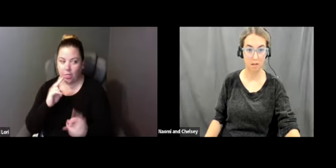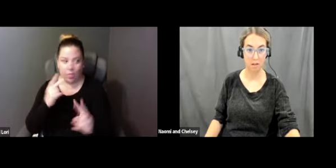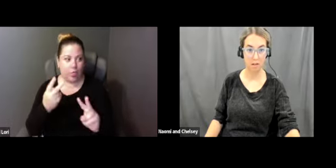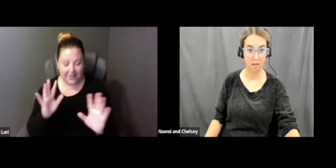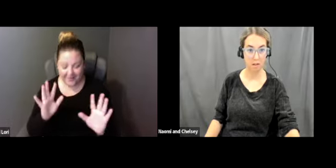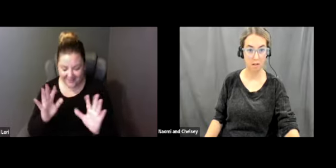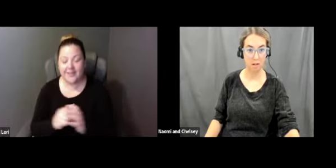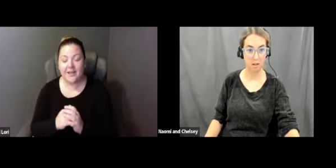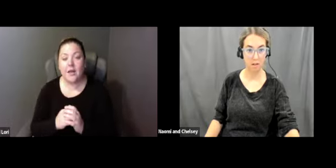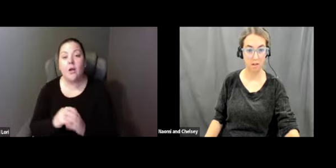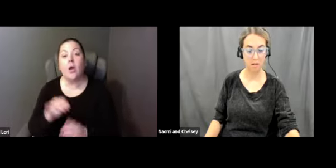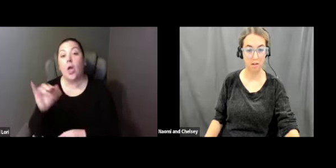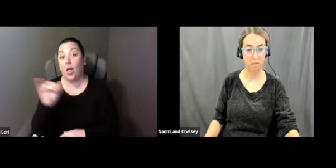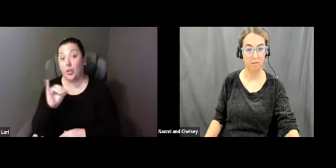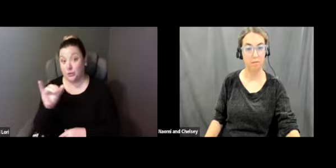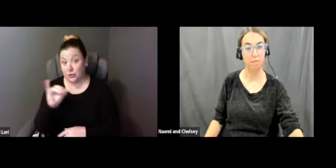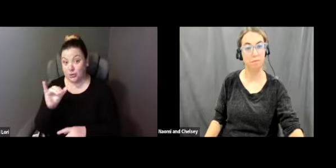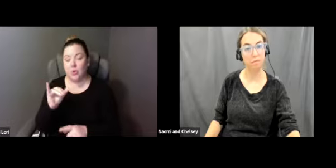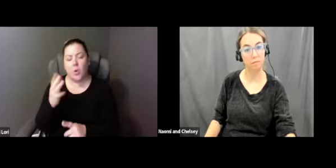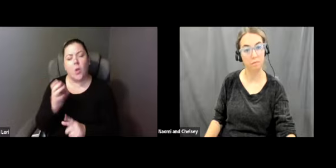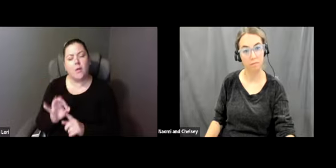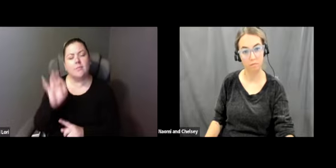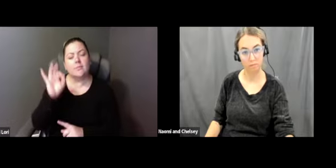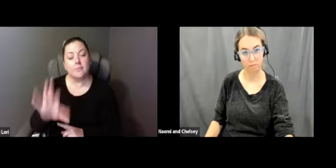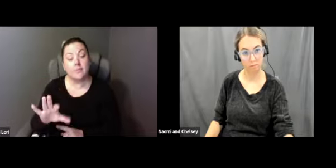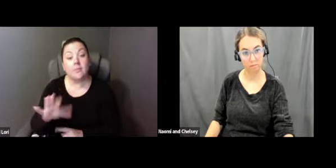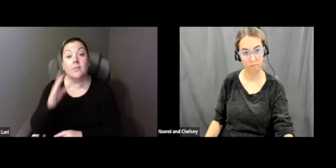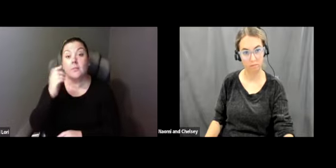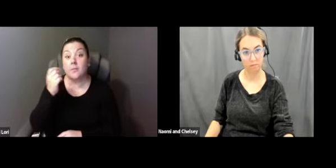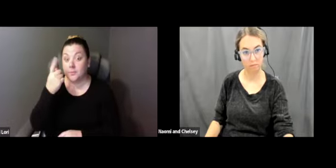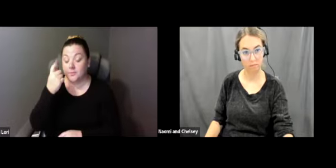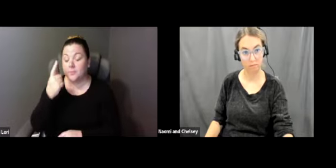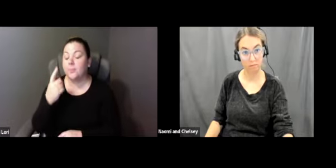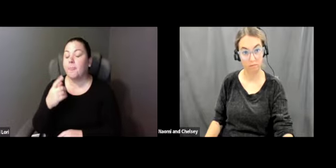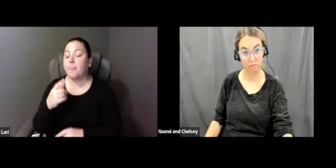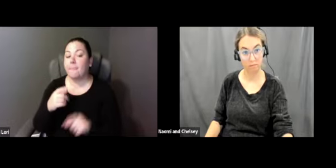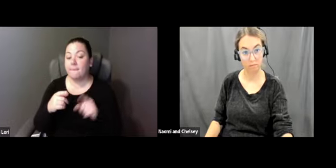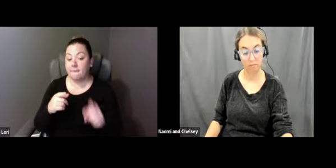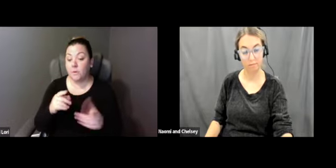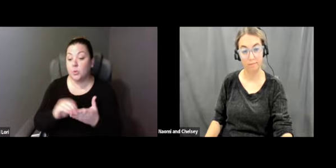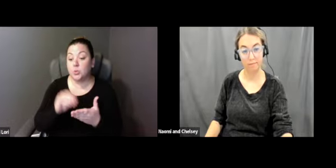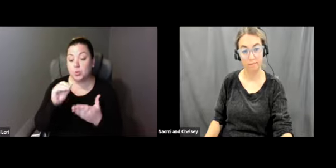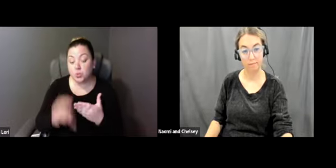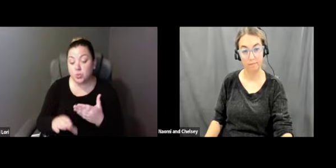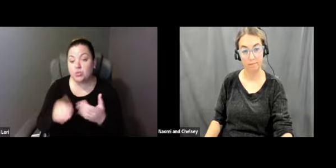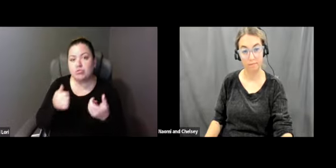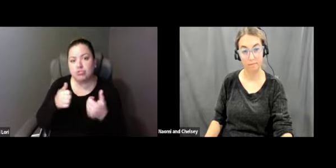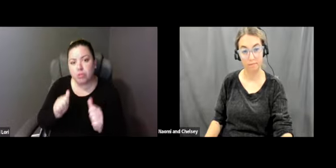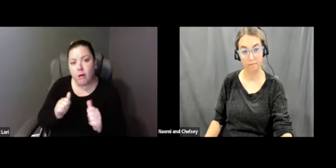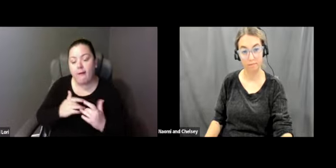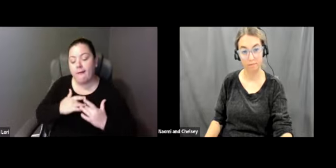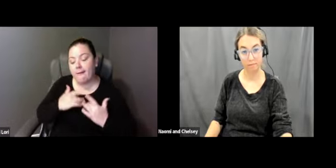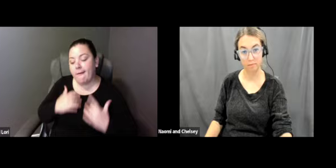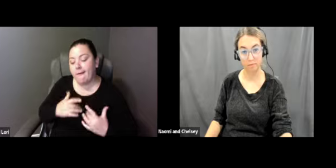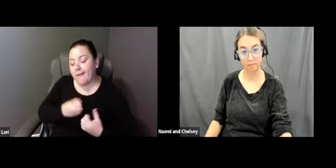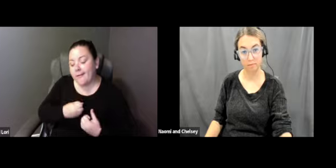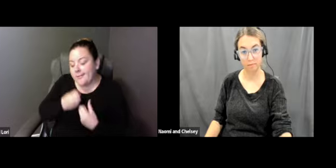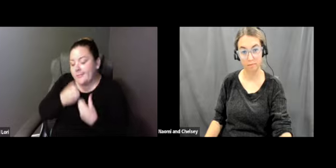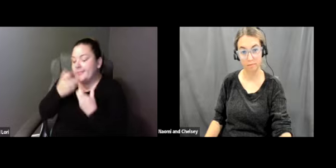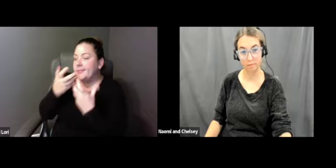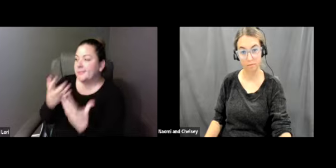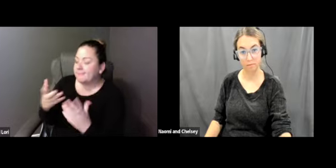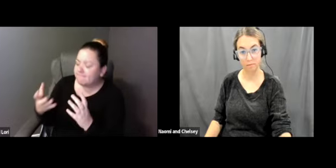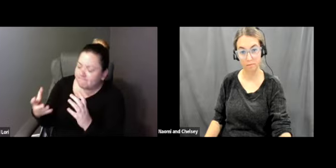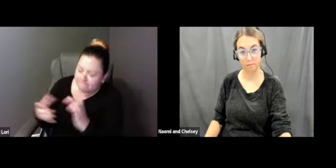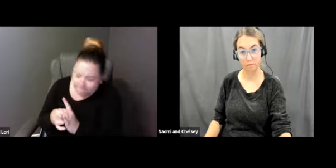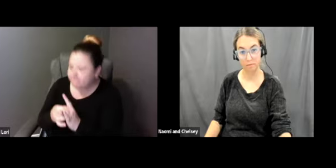then I used that as a way, because in this conversation as well, the student was really trying to have a heart-to-heart with the teacher and saying,